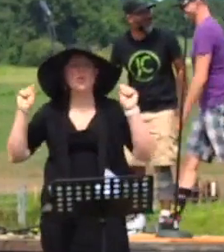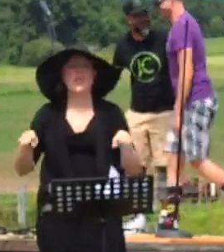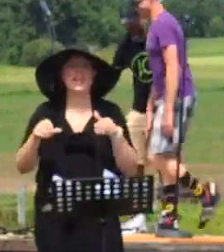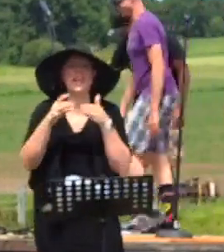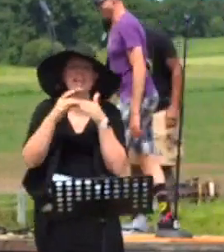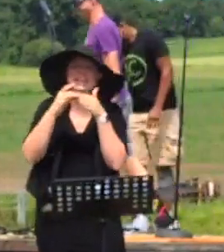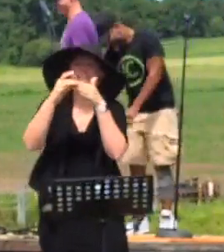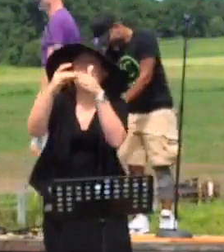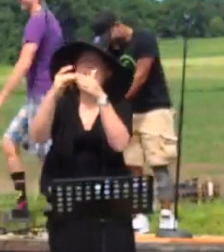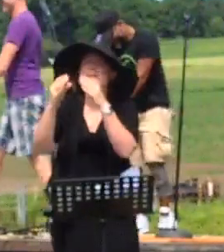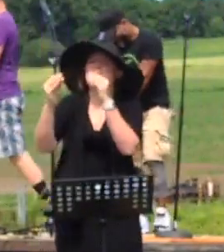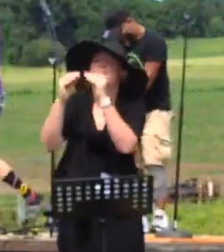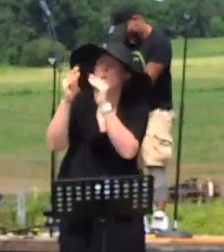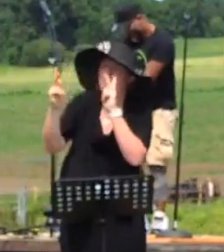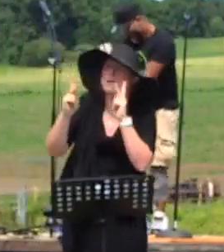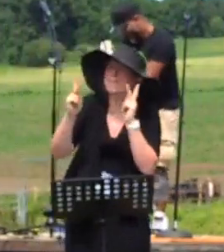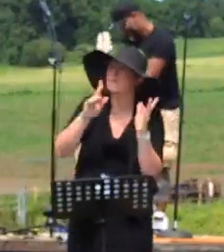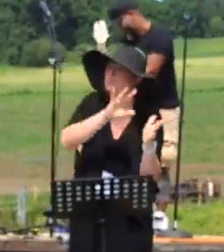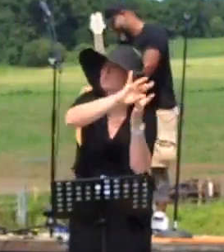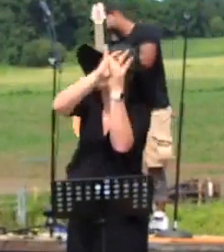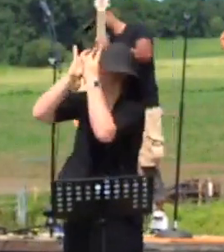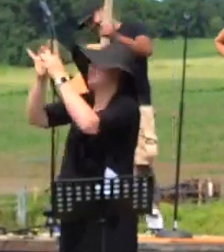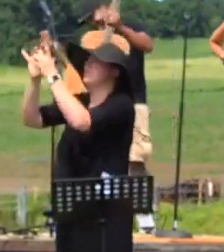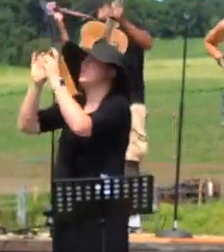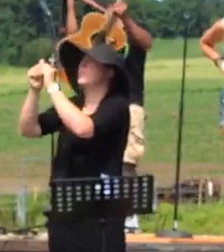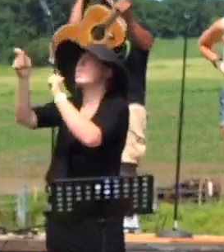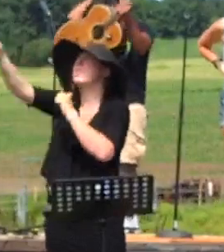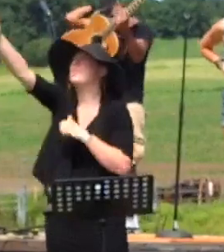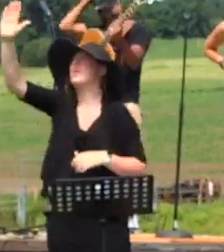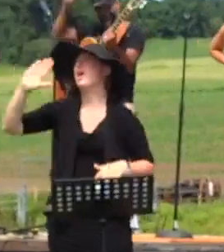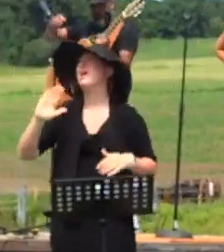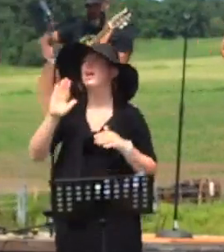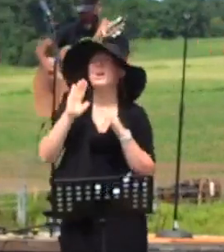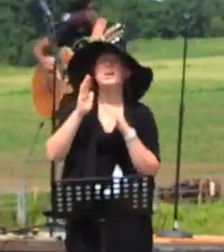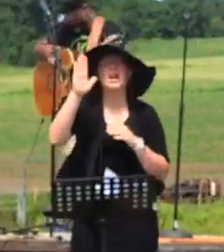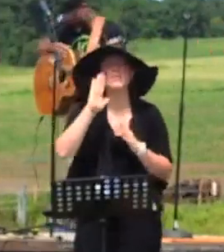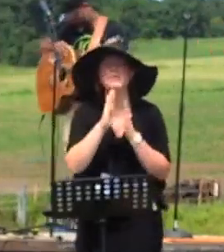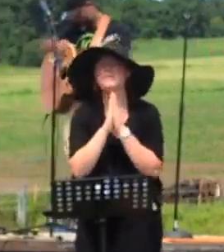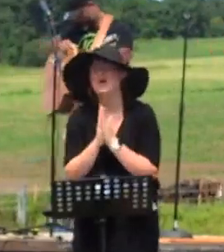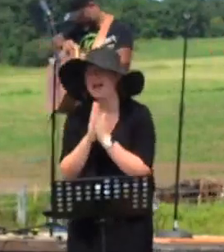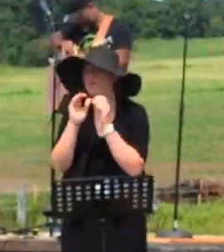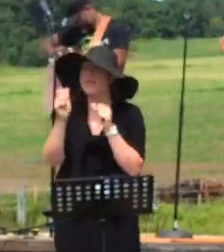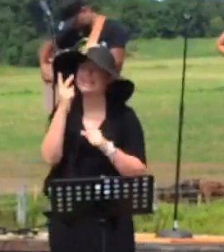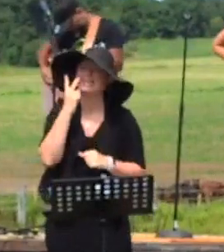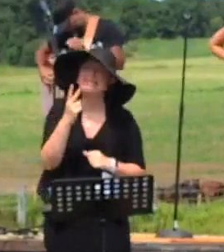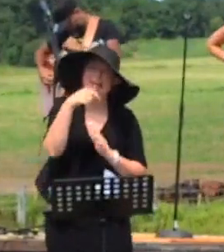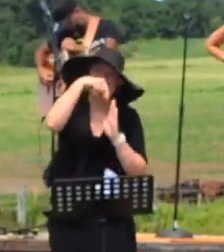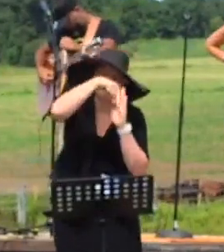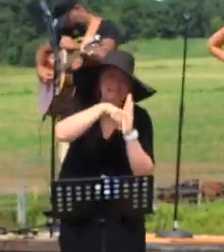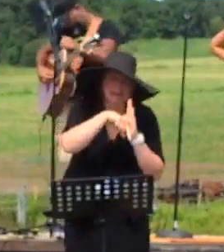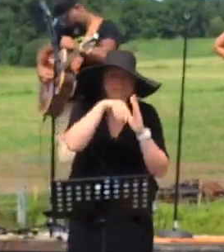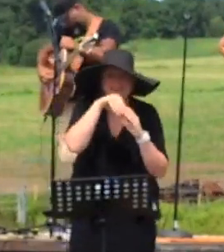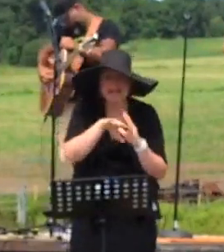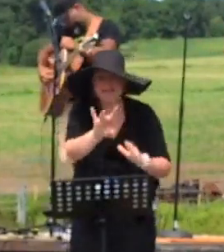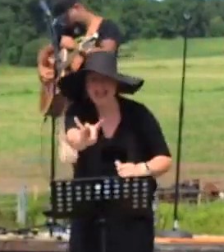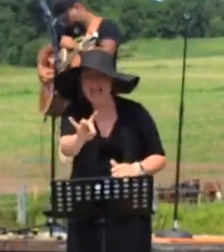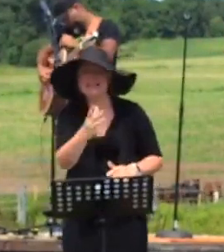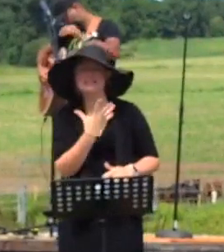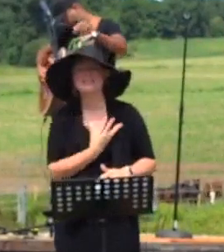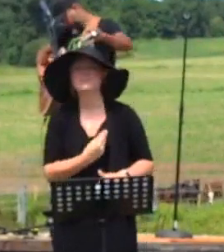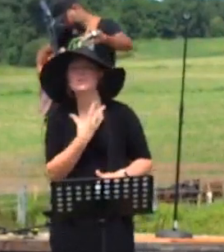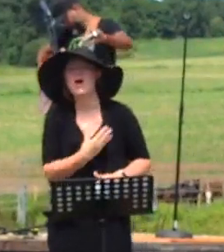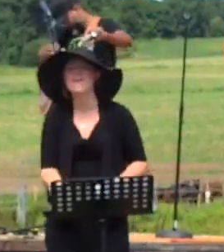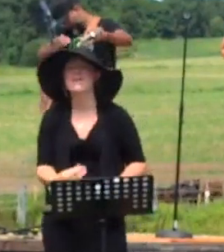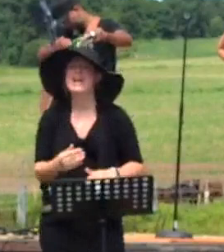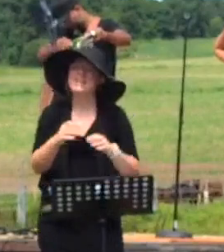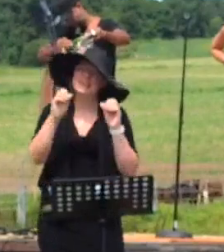into a relationship with you, God. God, we pray that we can see that gooey center in our eights, that they can learn that it's okay to